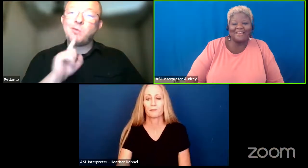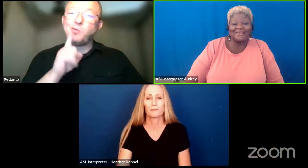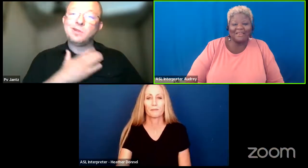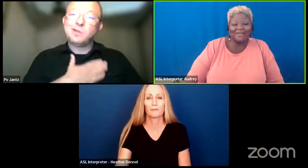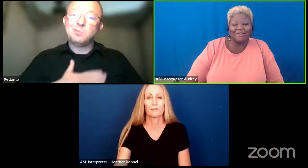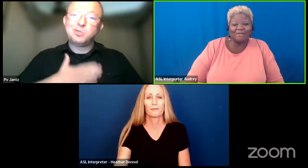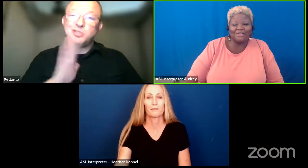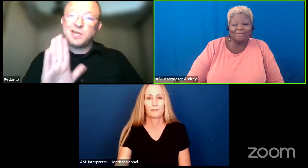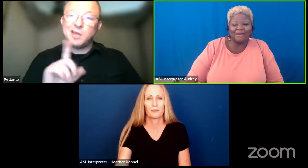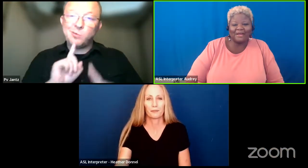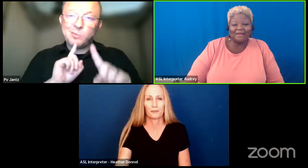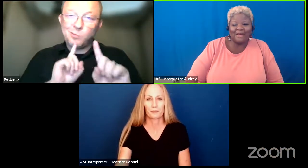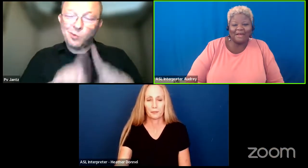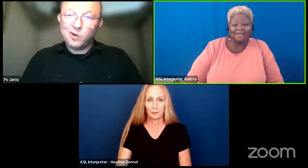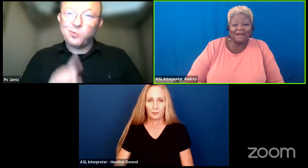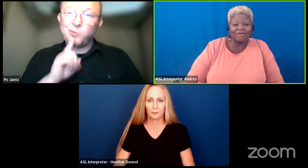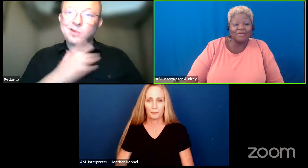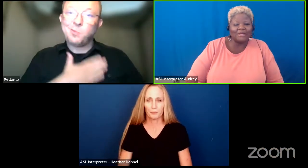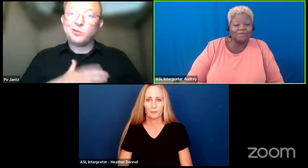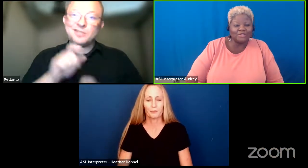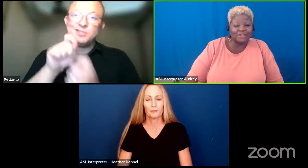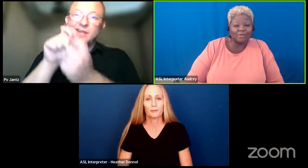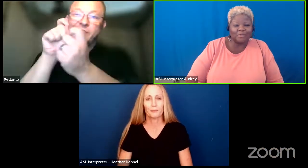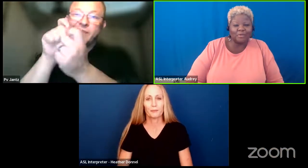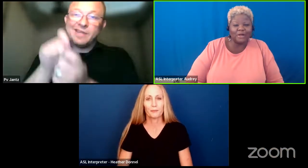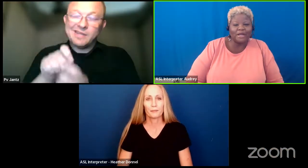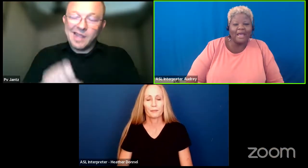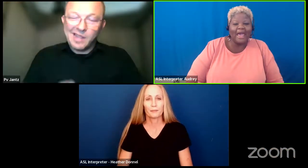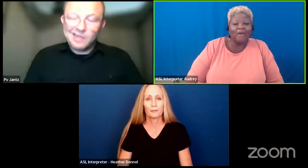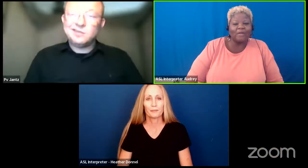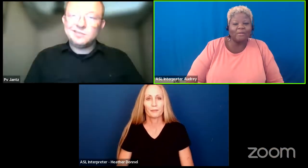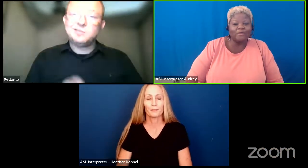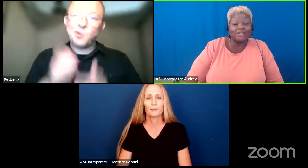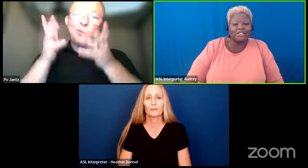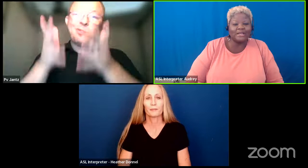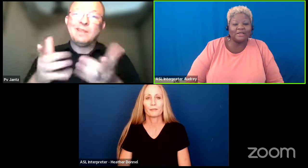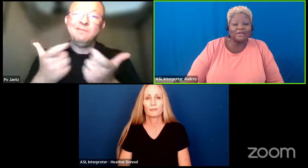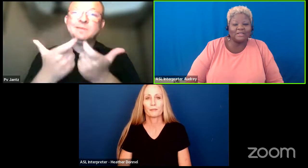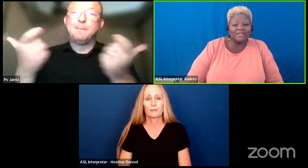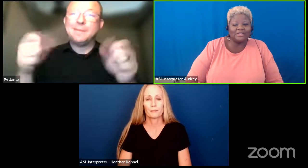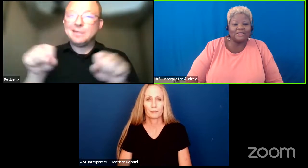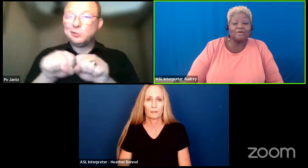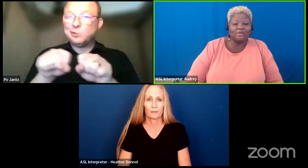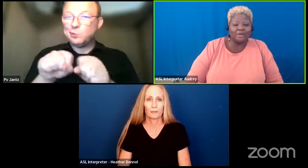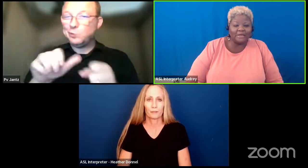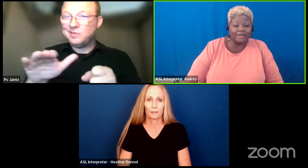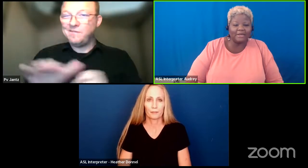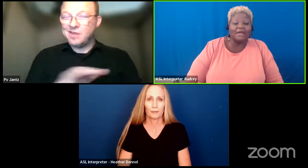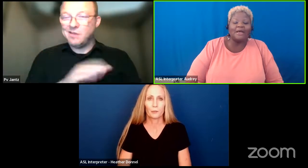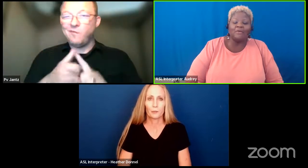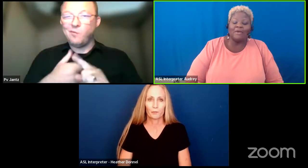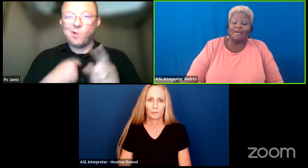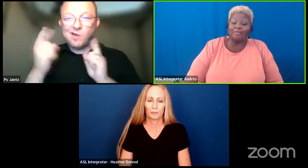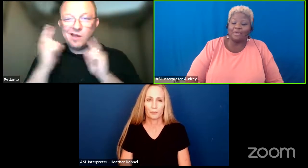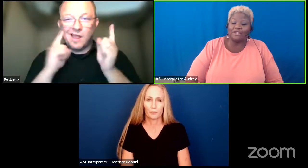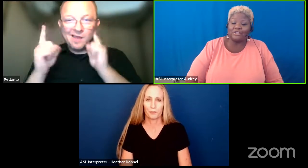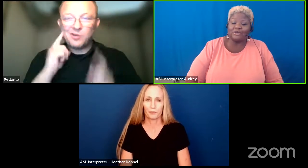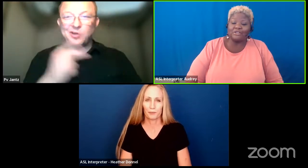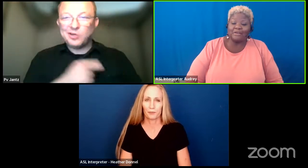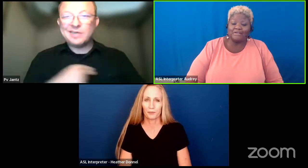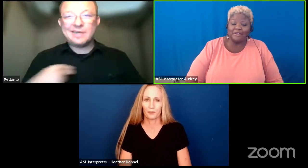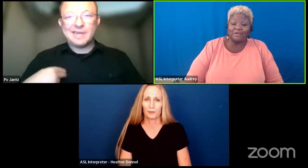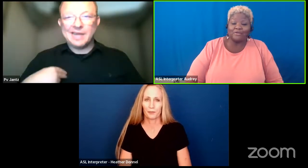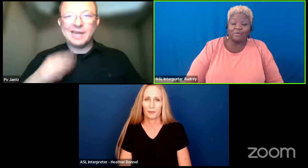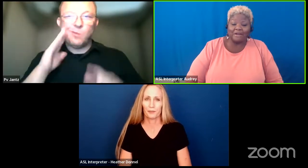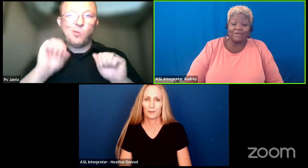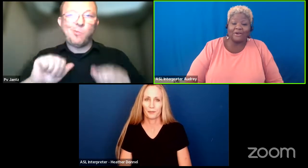Again, thank you very much, Betty McIntyre. Really appreciate your report, and we appreciate the detail you put in it. We have big shoes